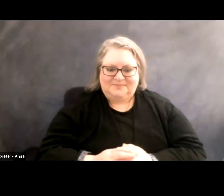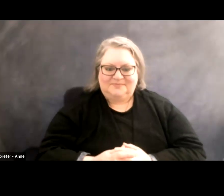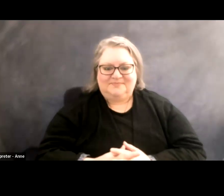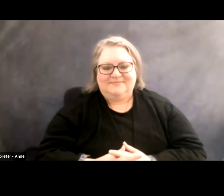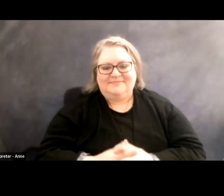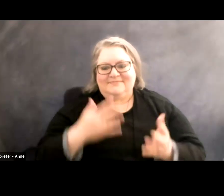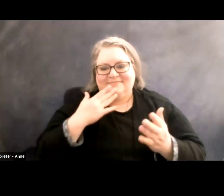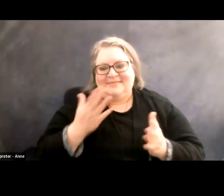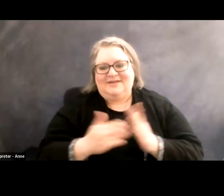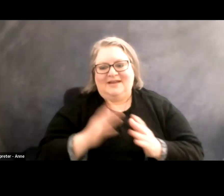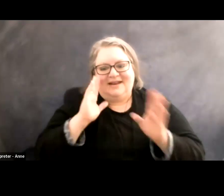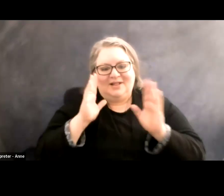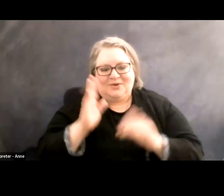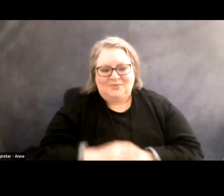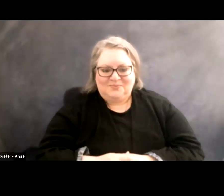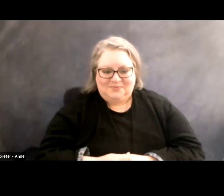Thank you, and hello, everybody.